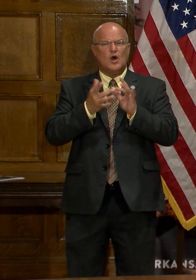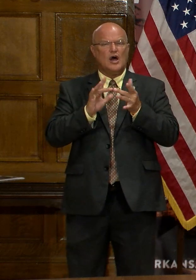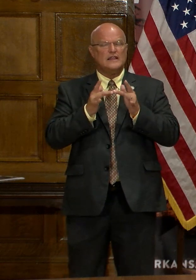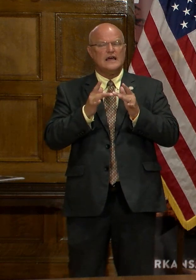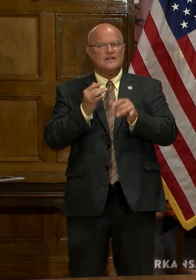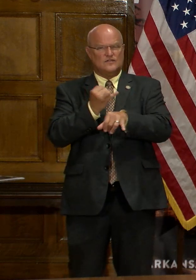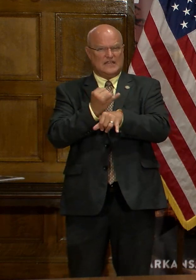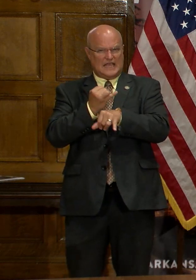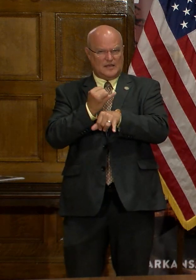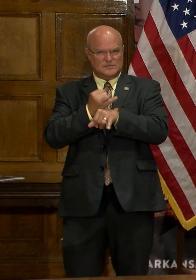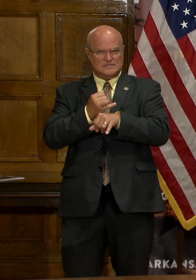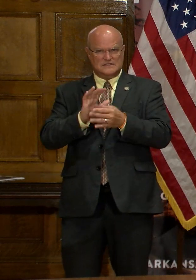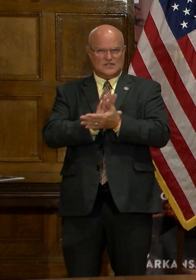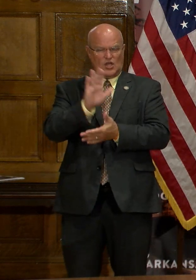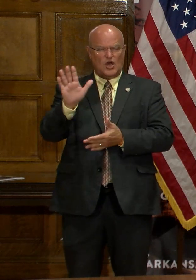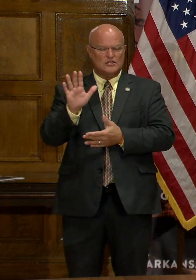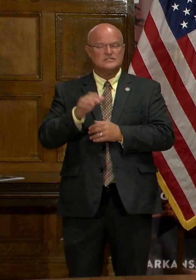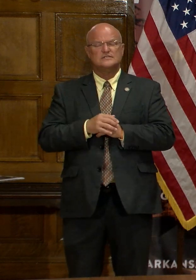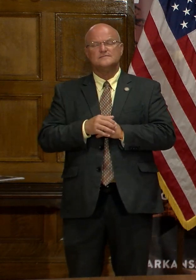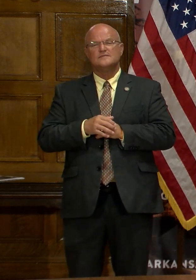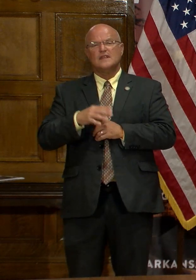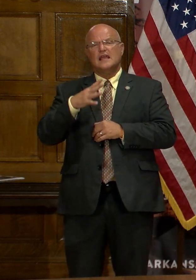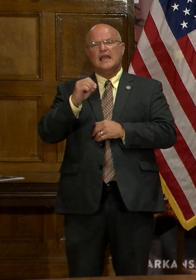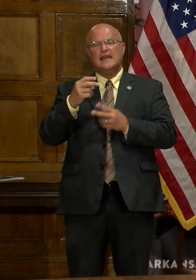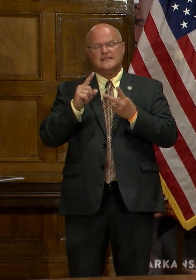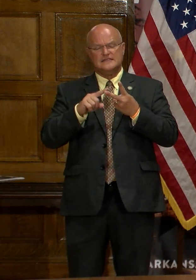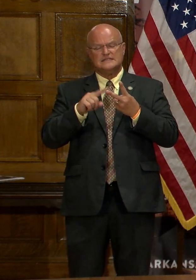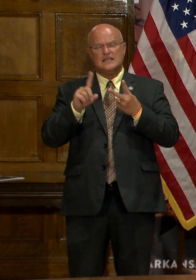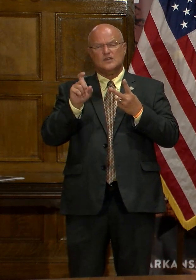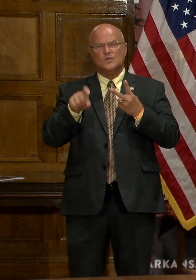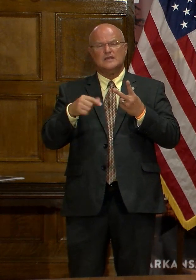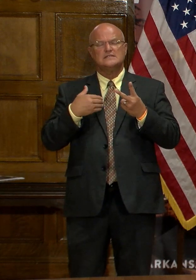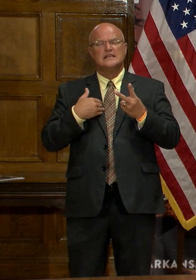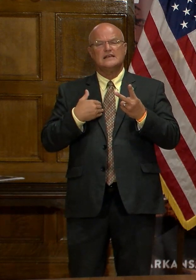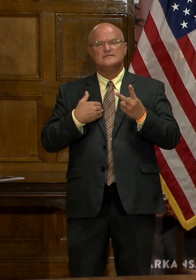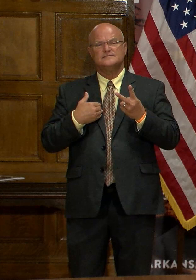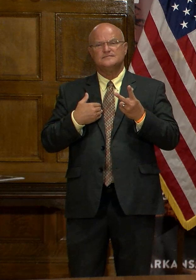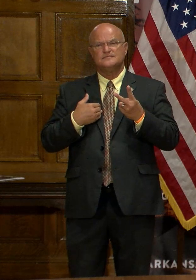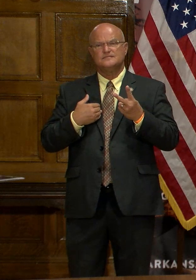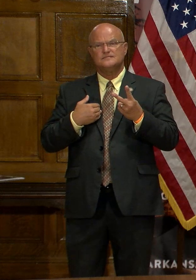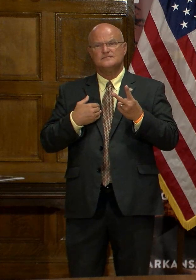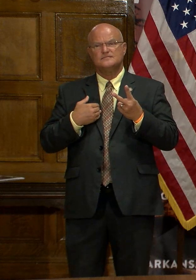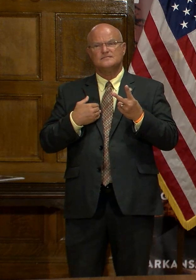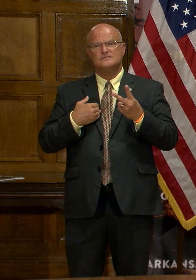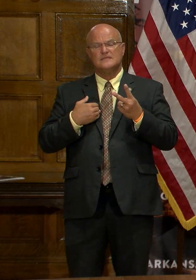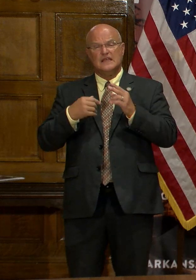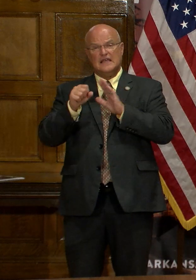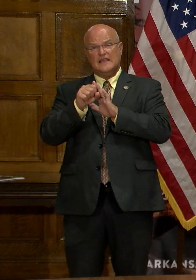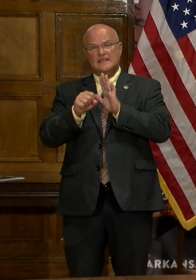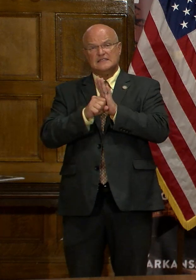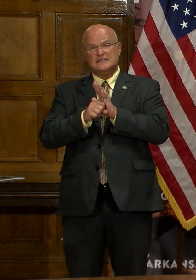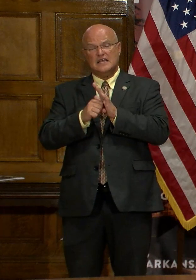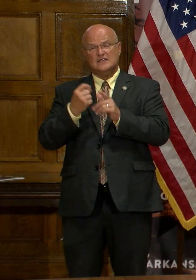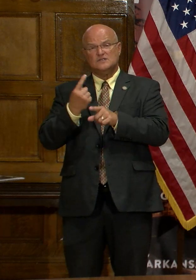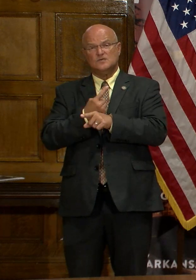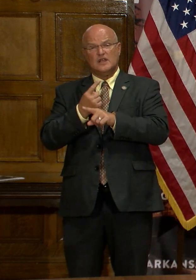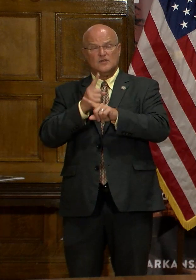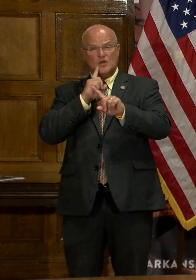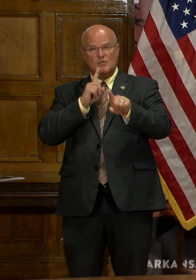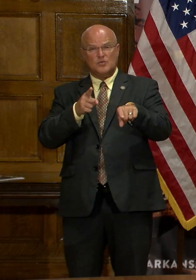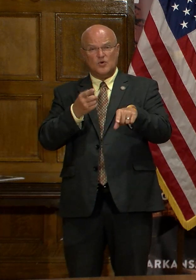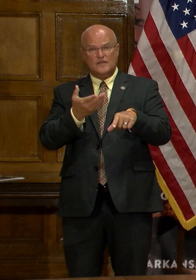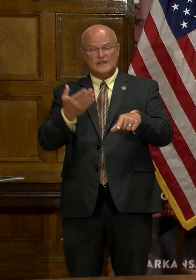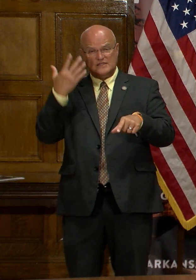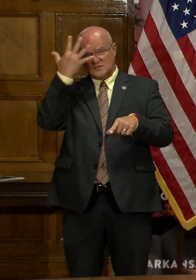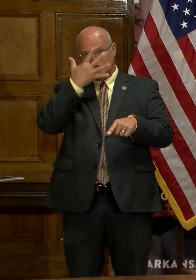the campuses? And the second question I had was, given the state's revenue report today and how things are